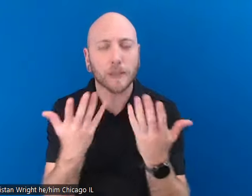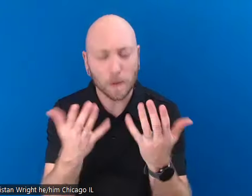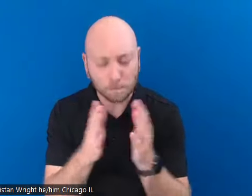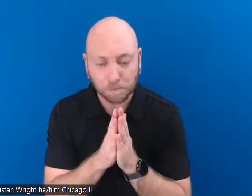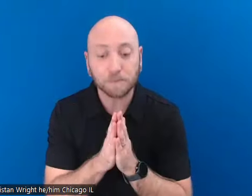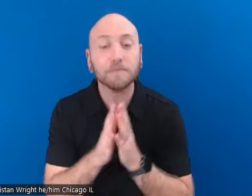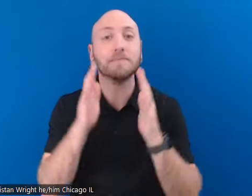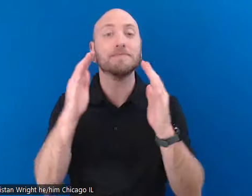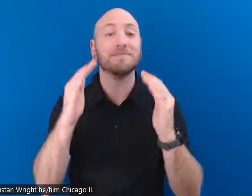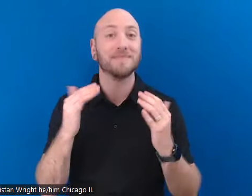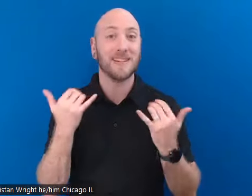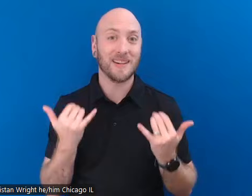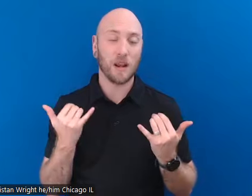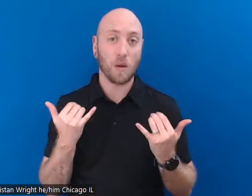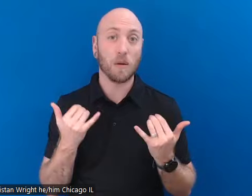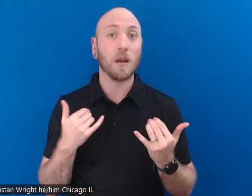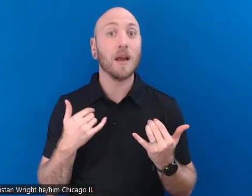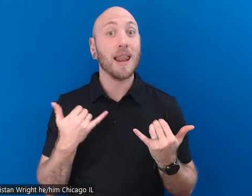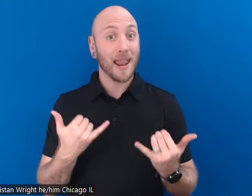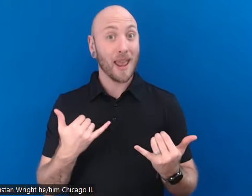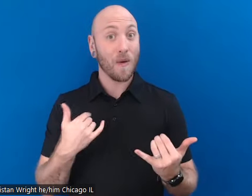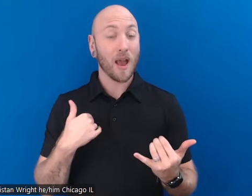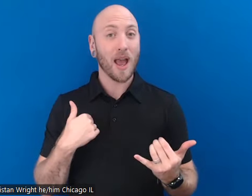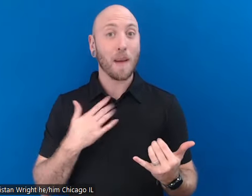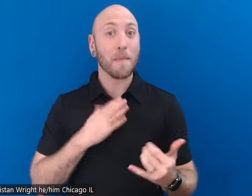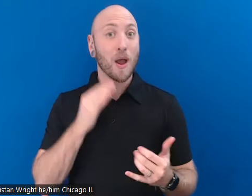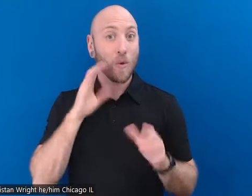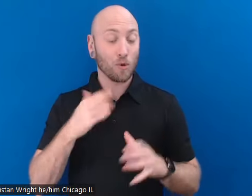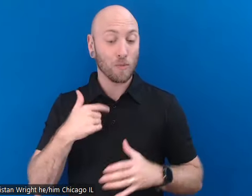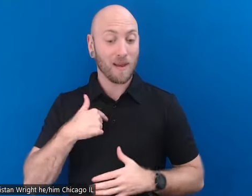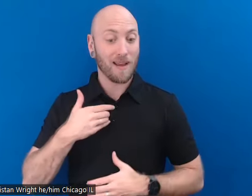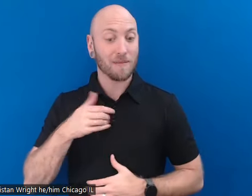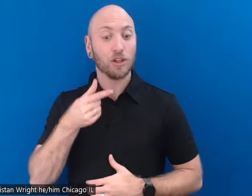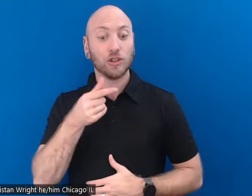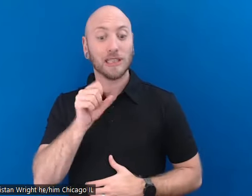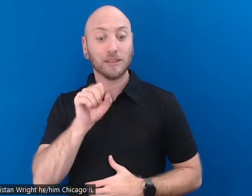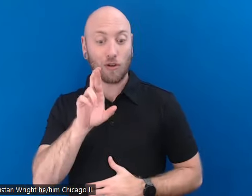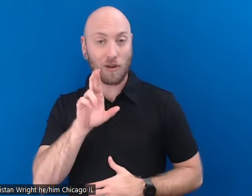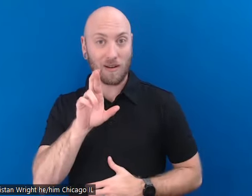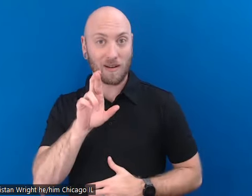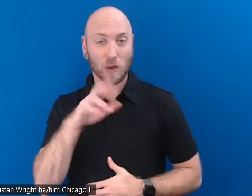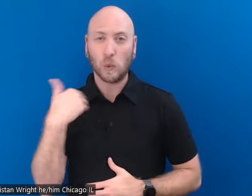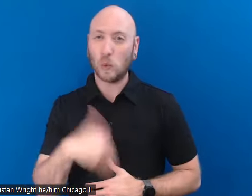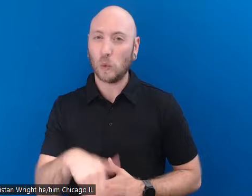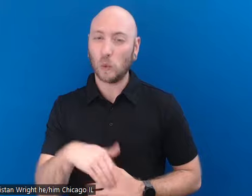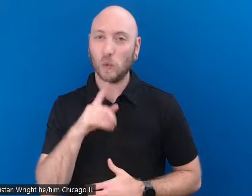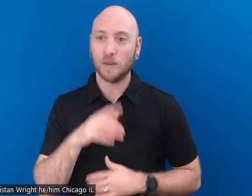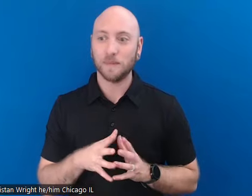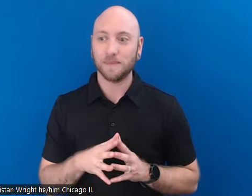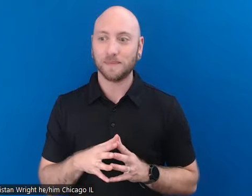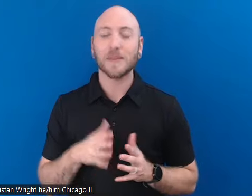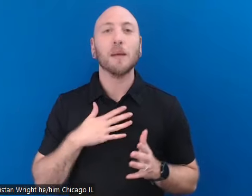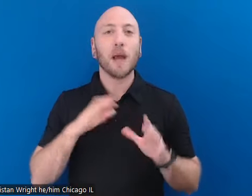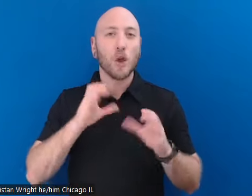GSR in my for my home group, which is forever forever young. I go